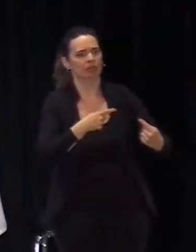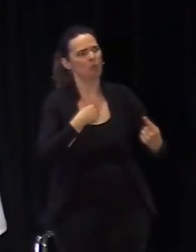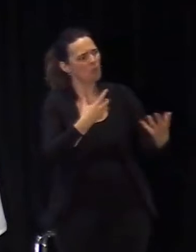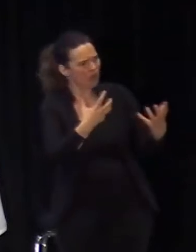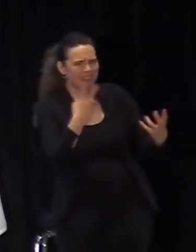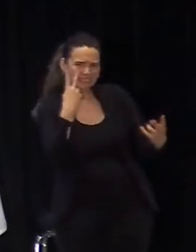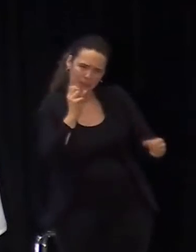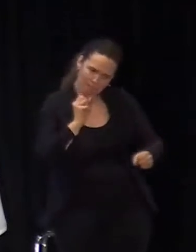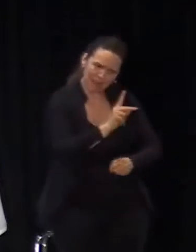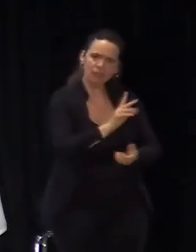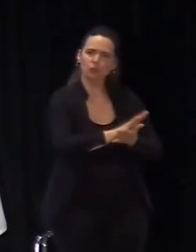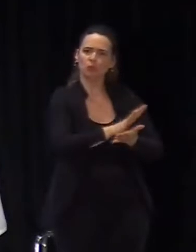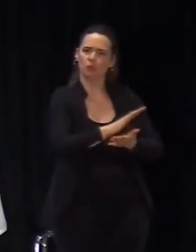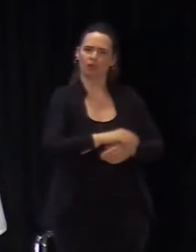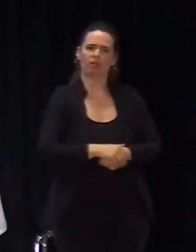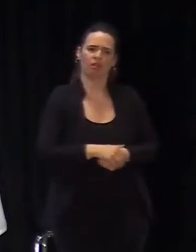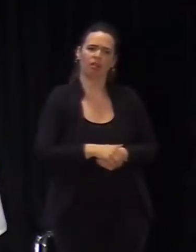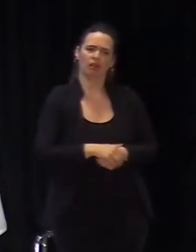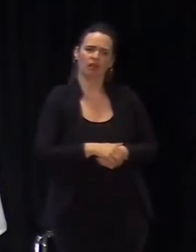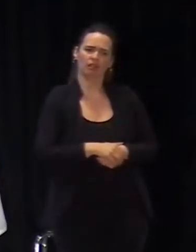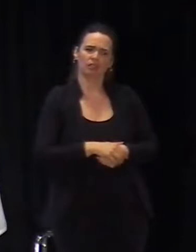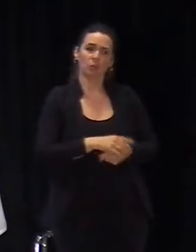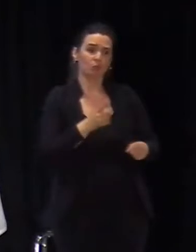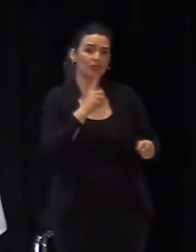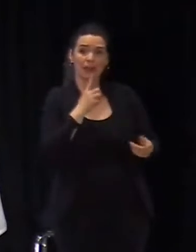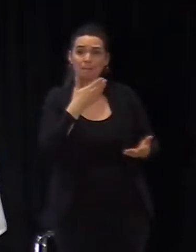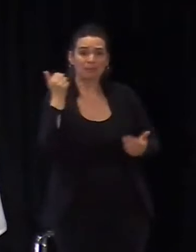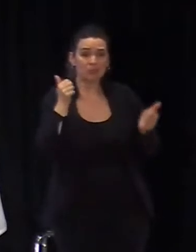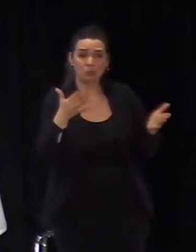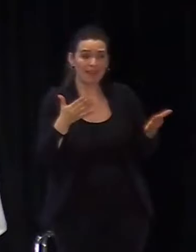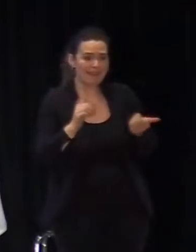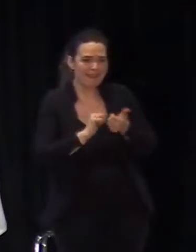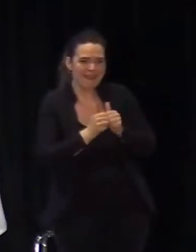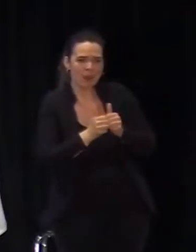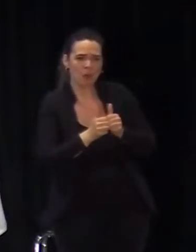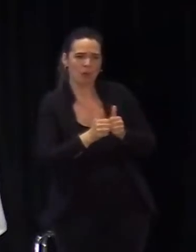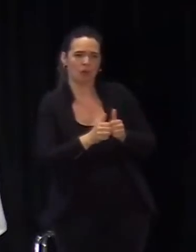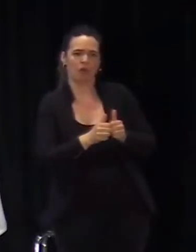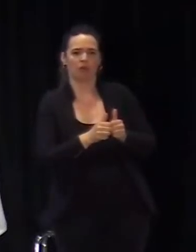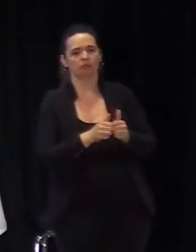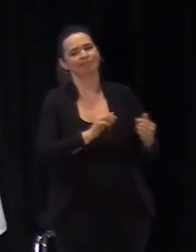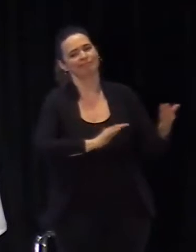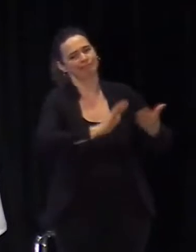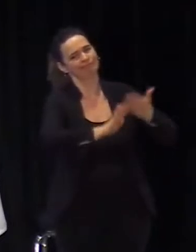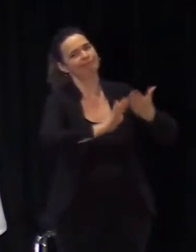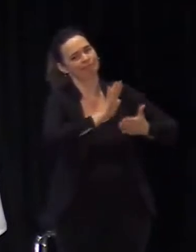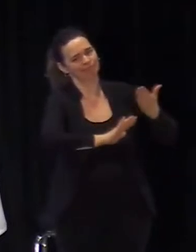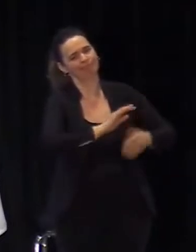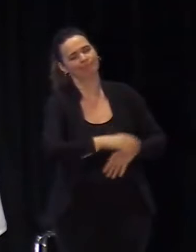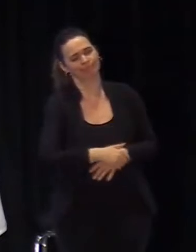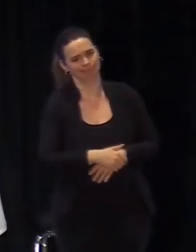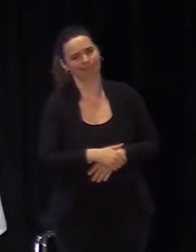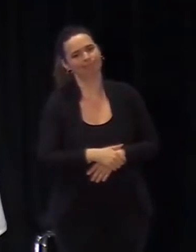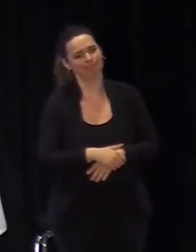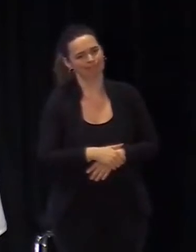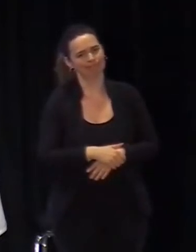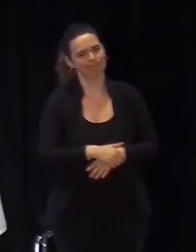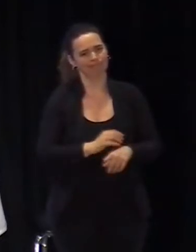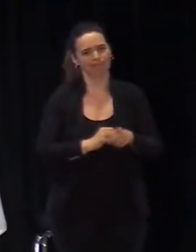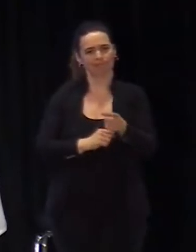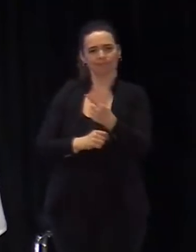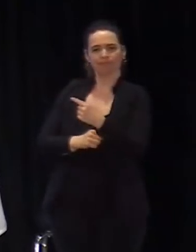It is what that is. So the faster we can get kids back to in-person learning every day, the better. We've heard from some officials,